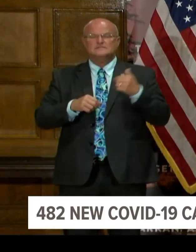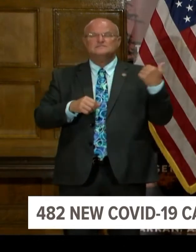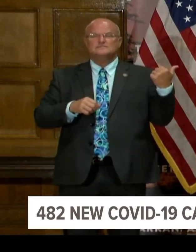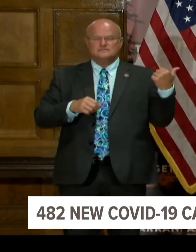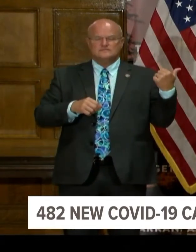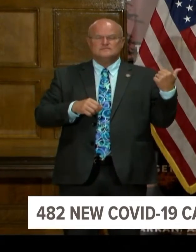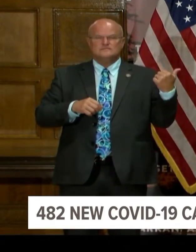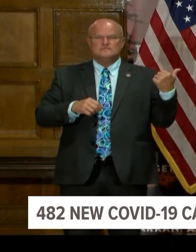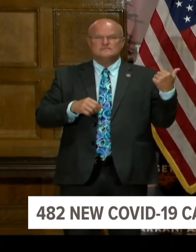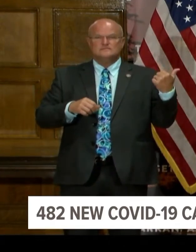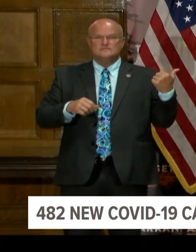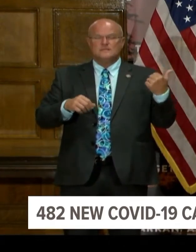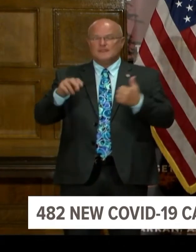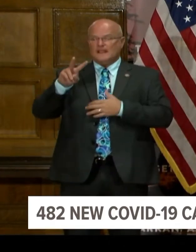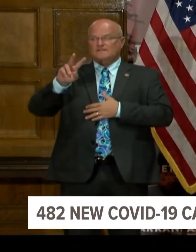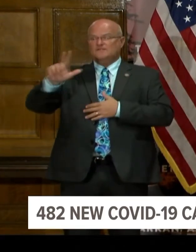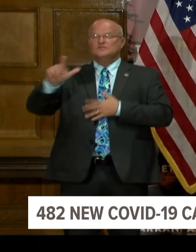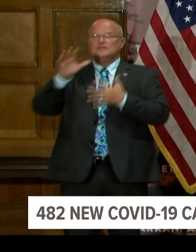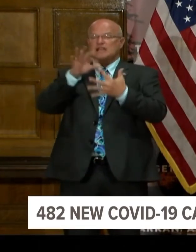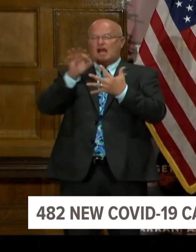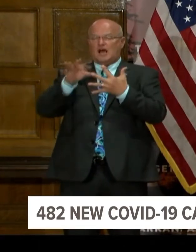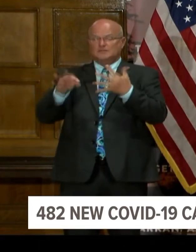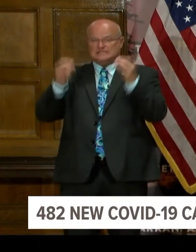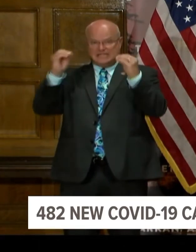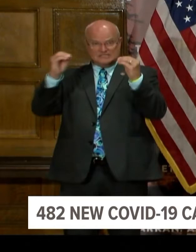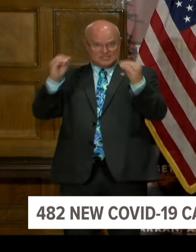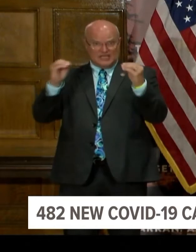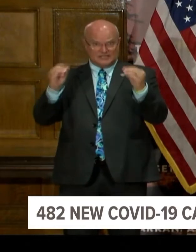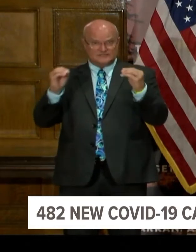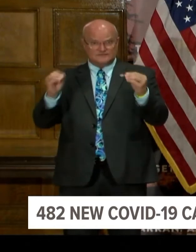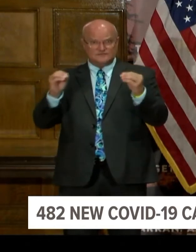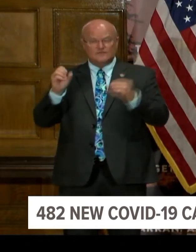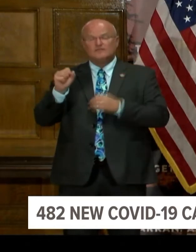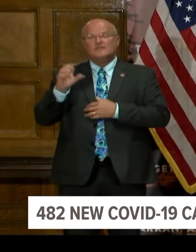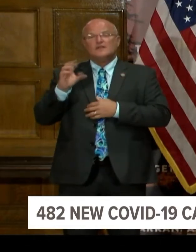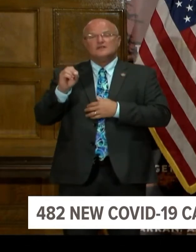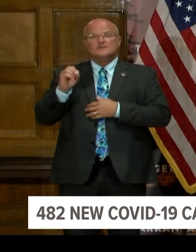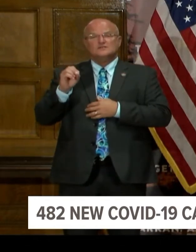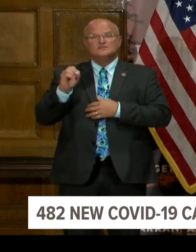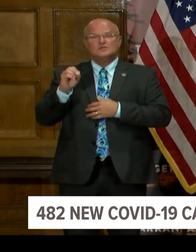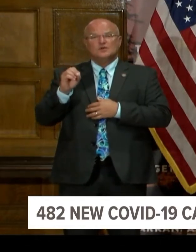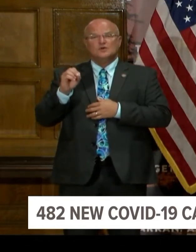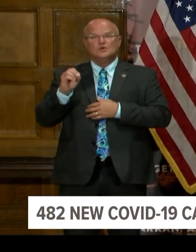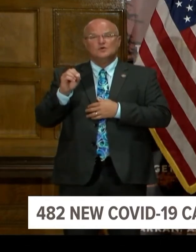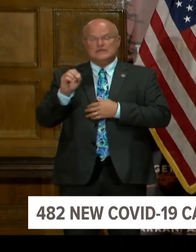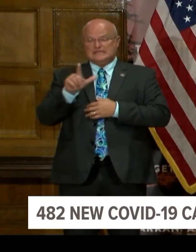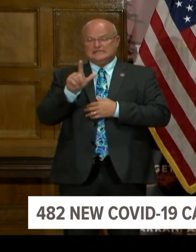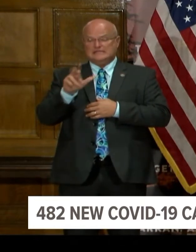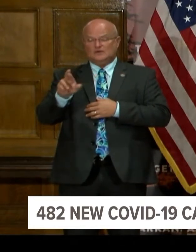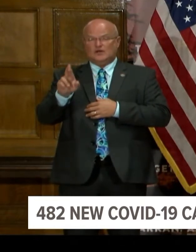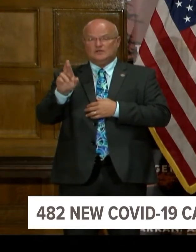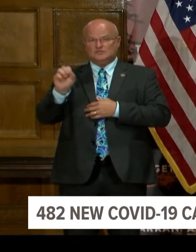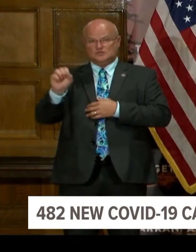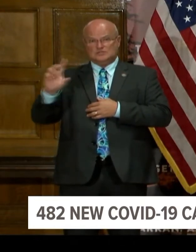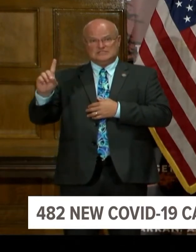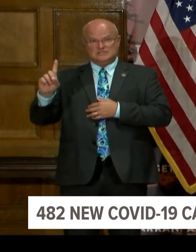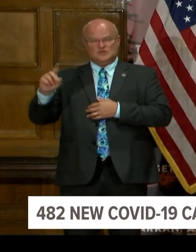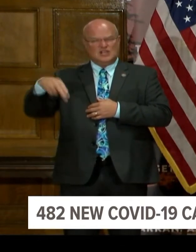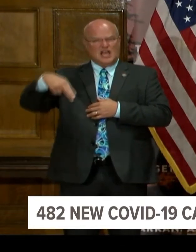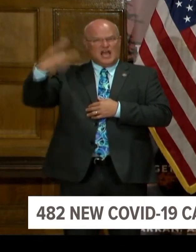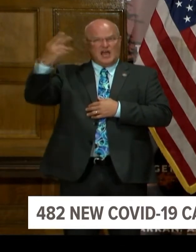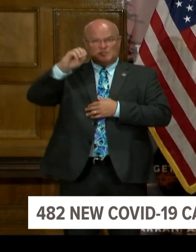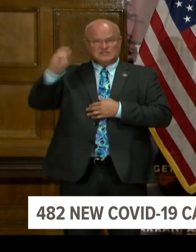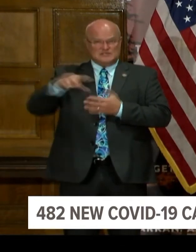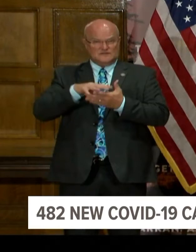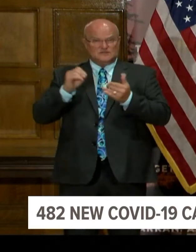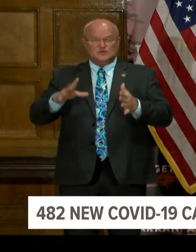So virtual is an option in education. And so there in the Little Rock School District, a very high percent